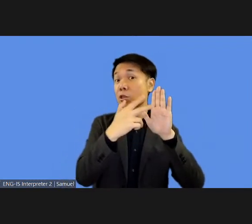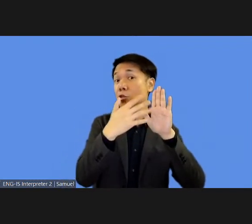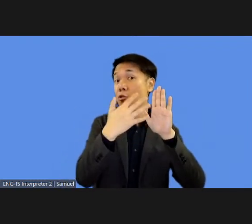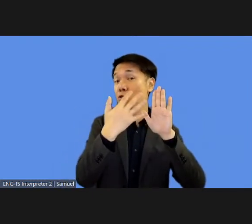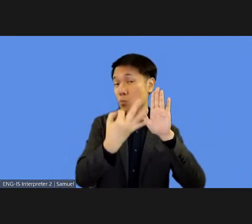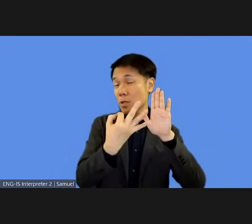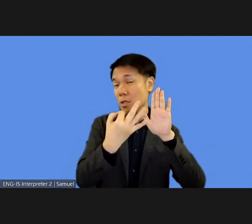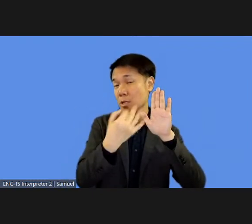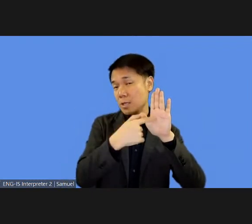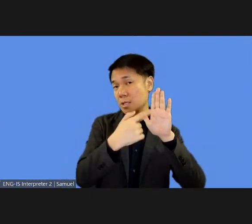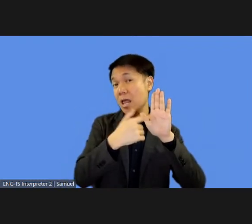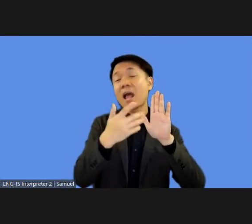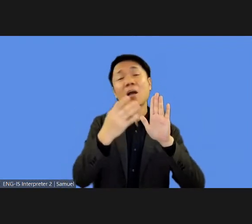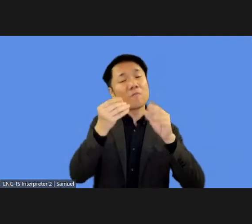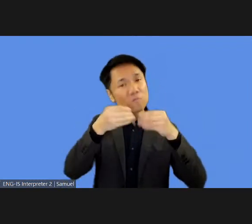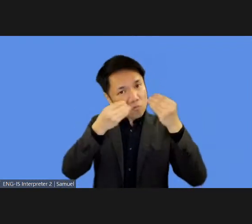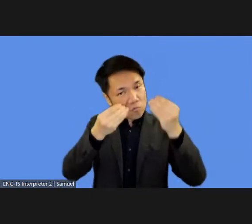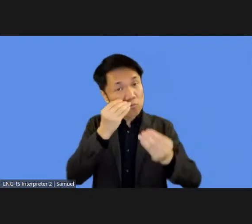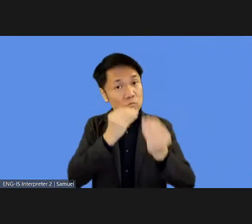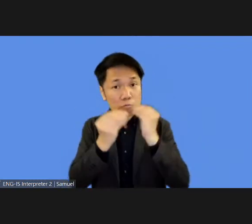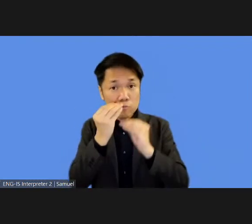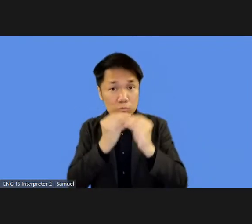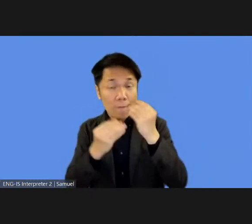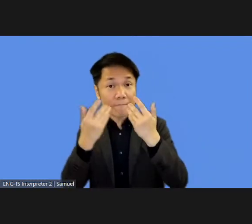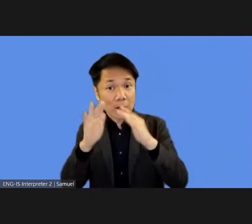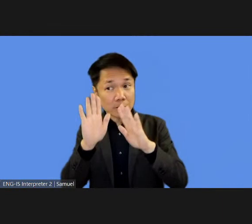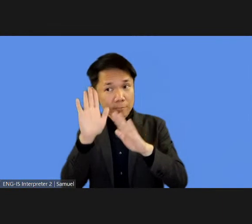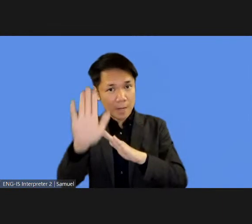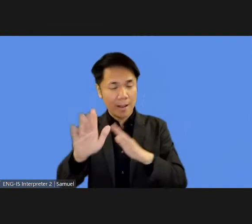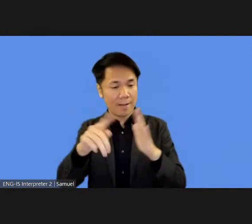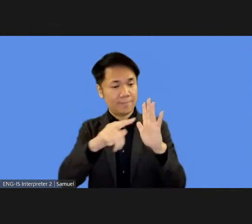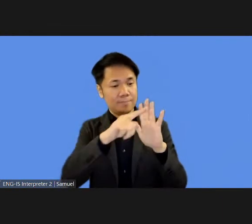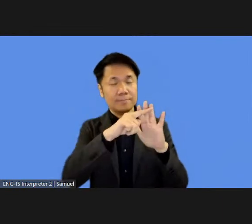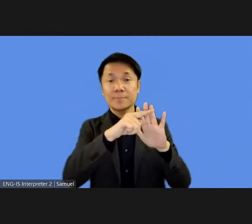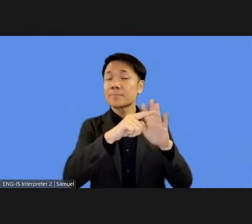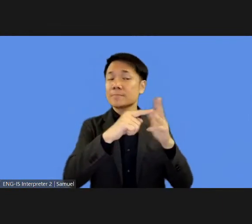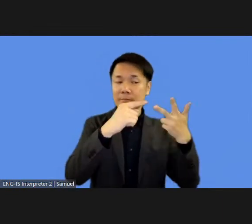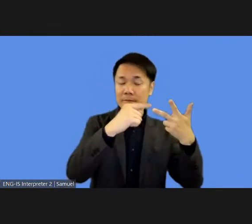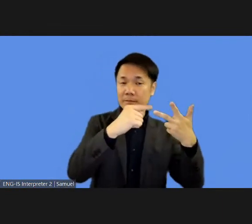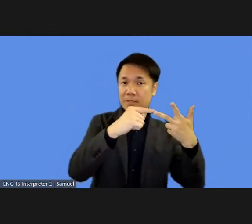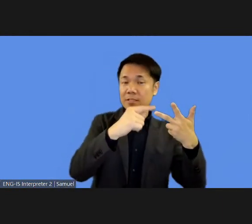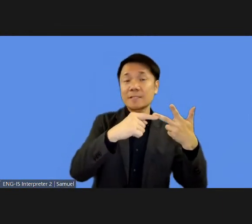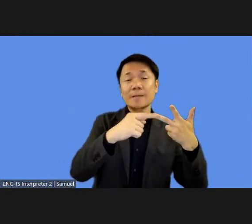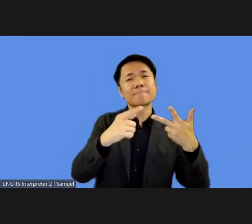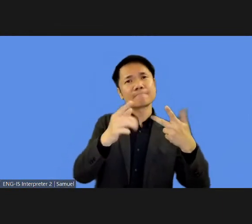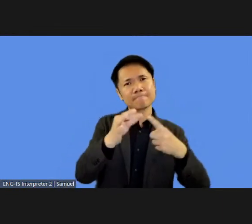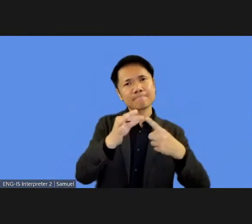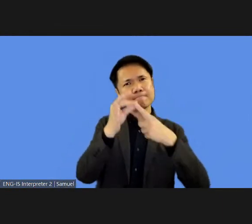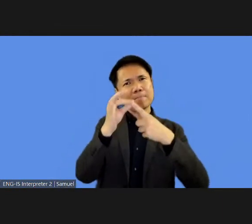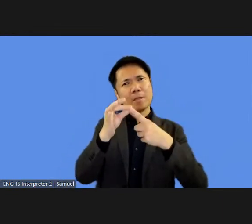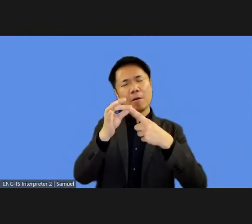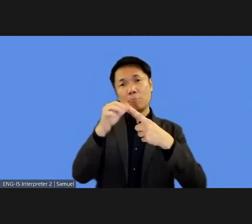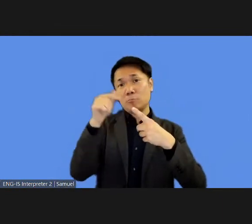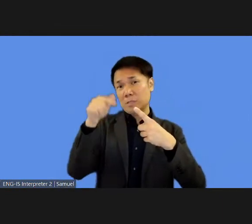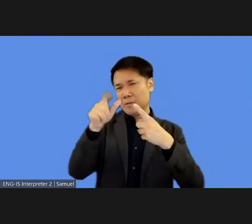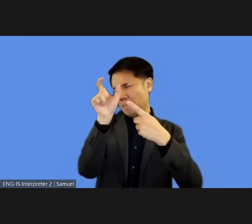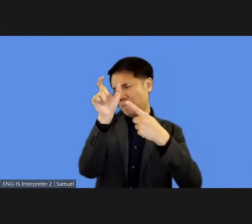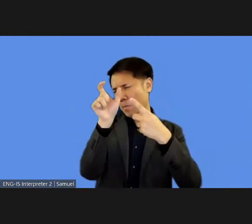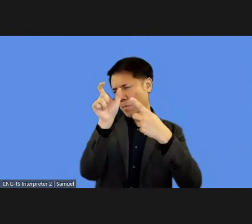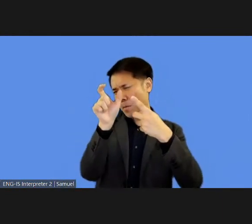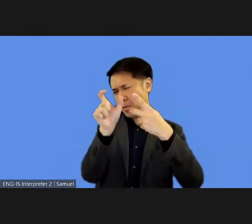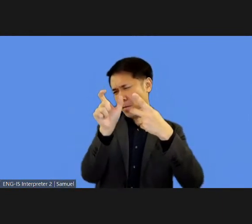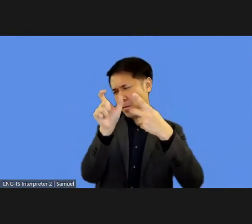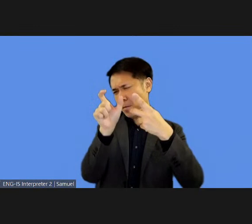break, the discussion on the declaration and the key messages of the forum. So it is